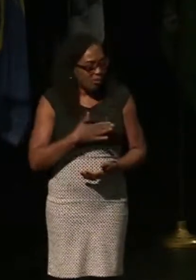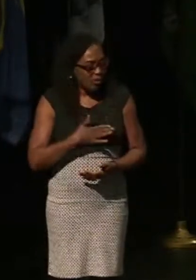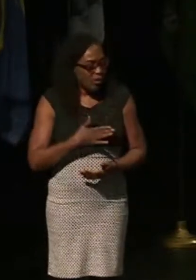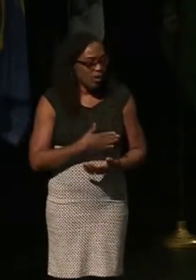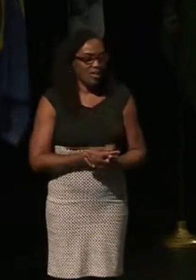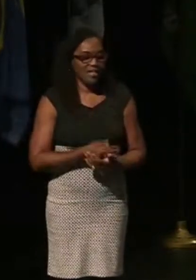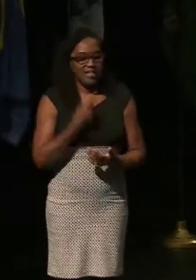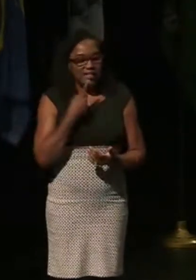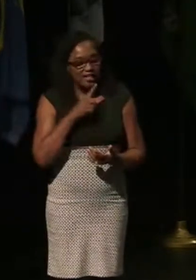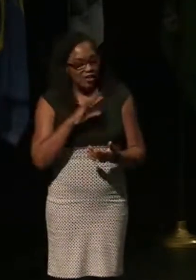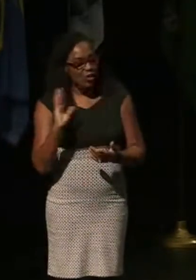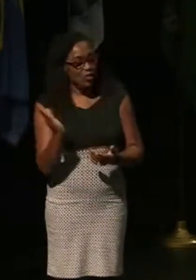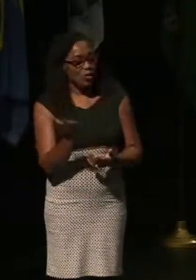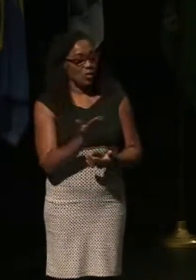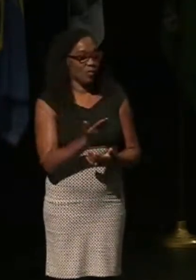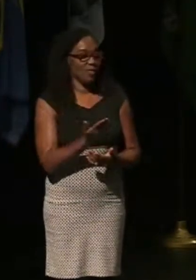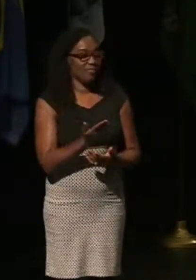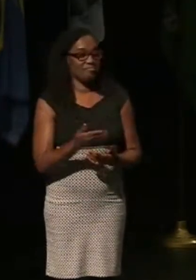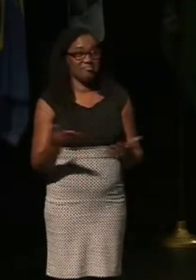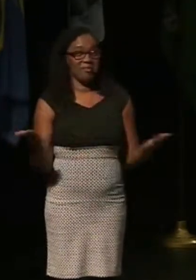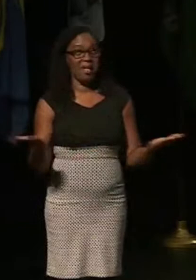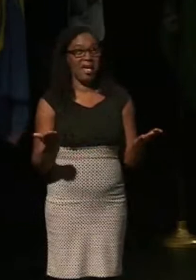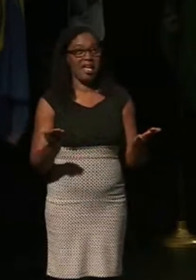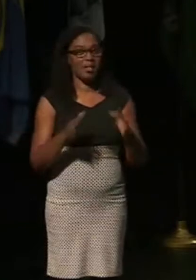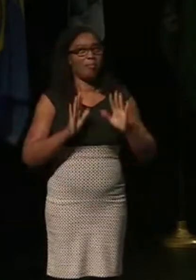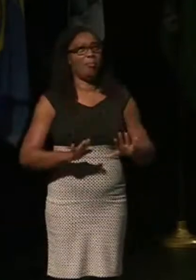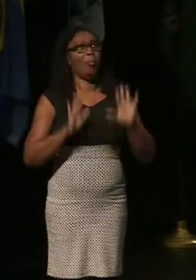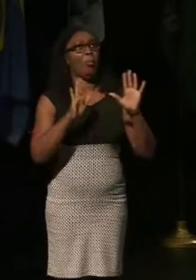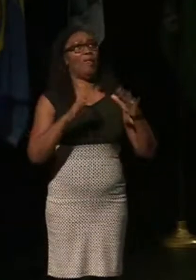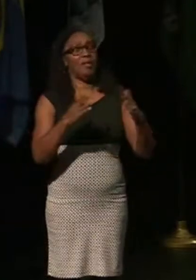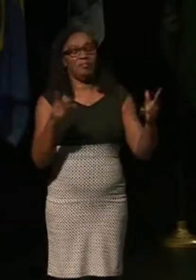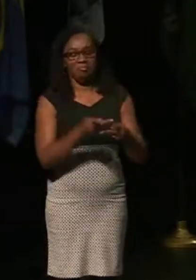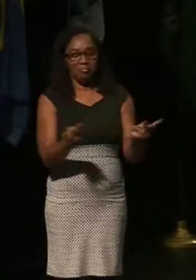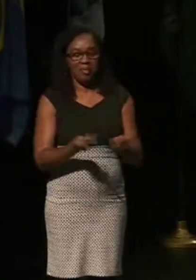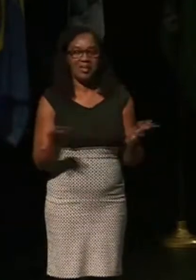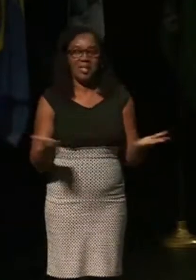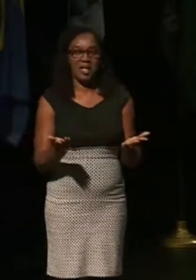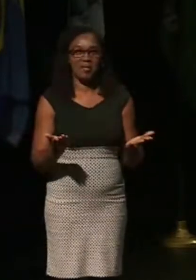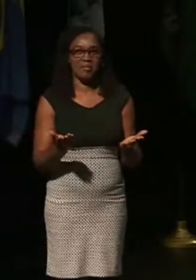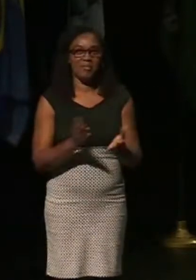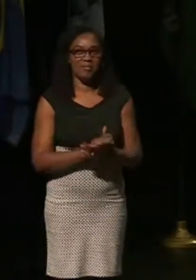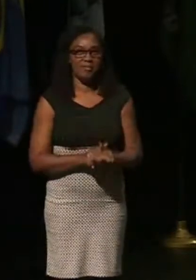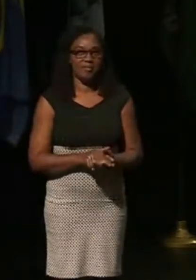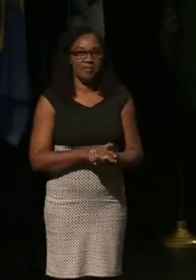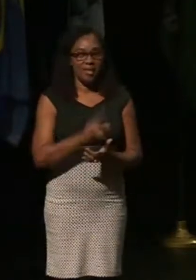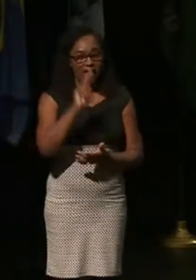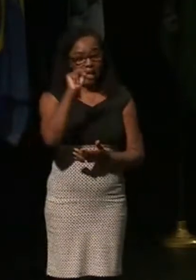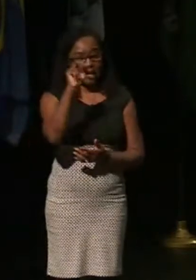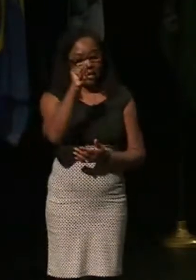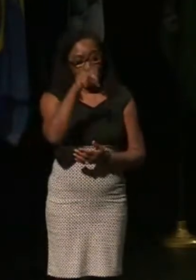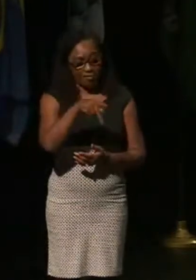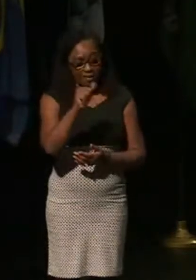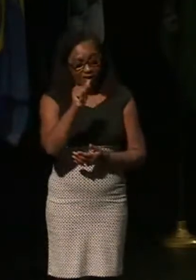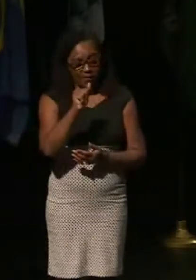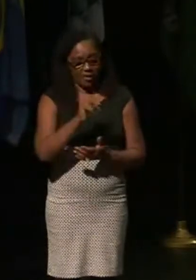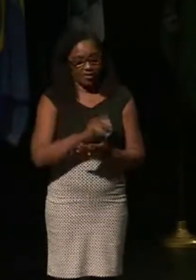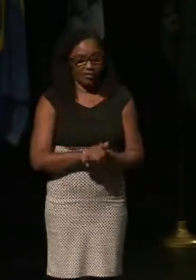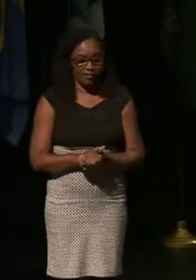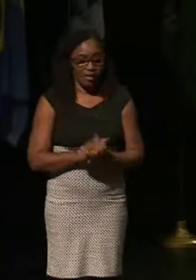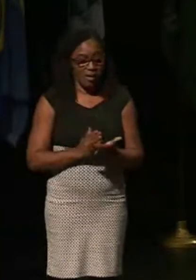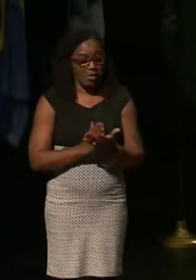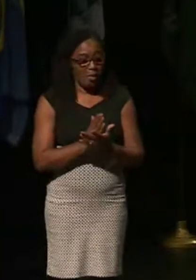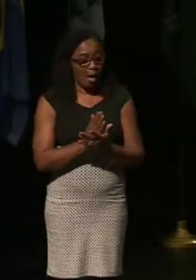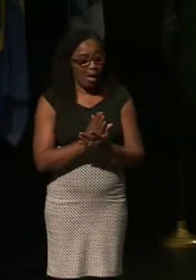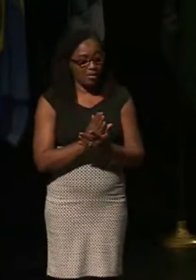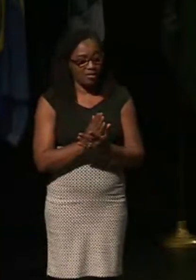this magnificent location that is the National Academy for the Performing Arts, part of which houses the